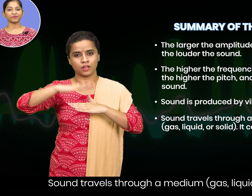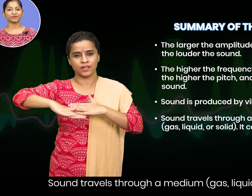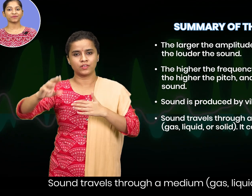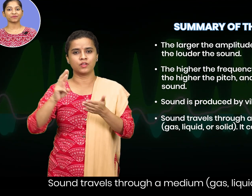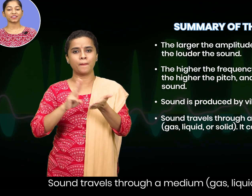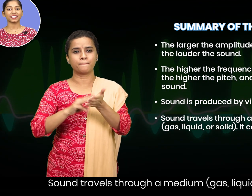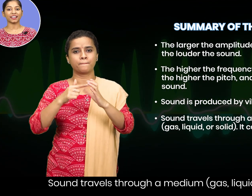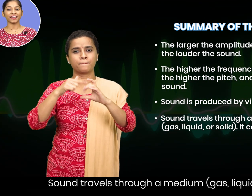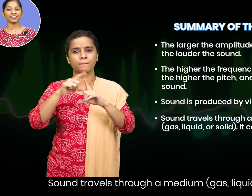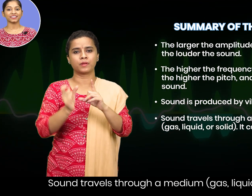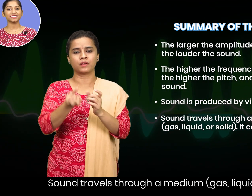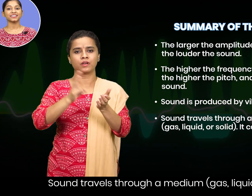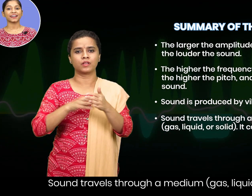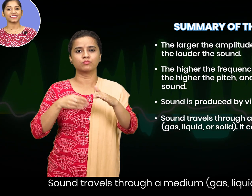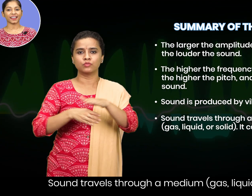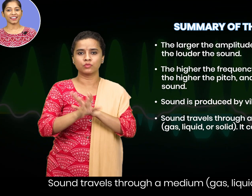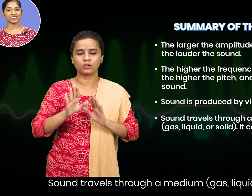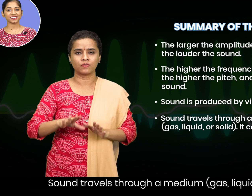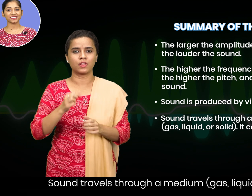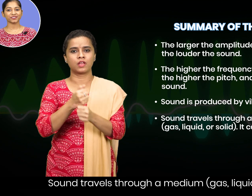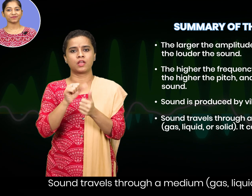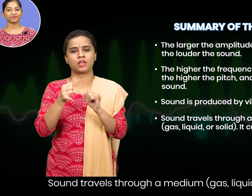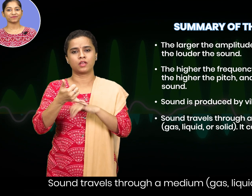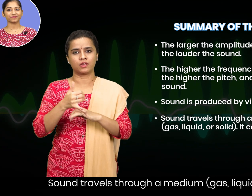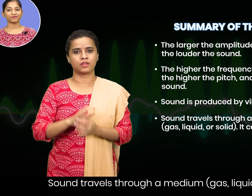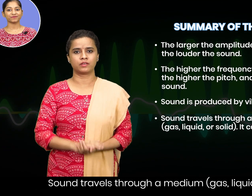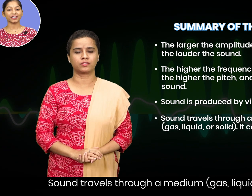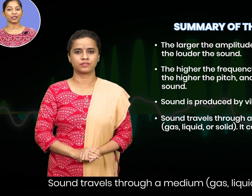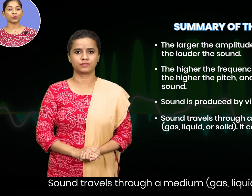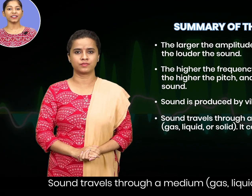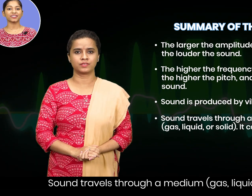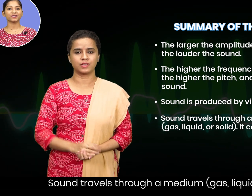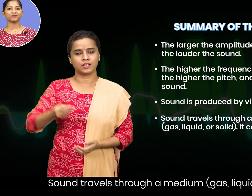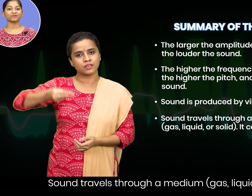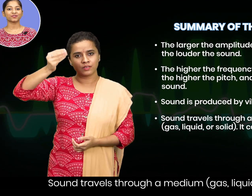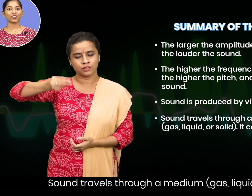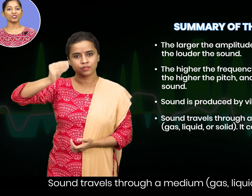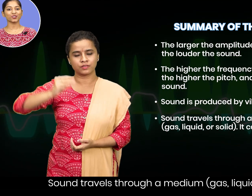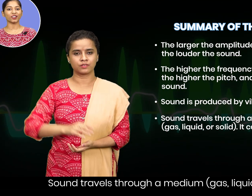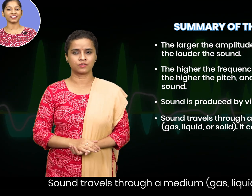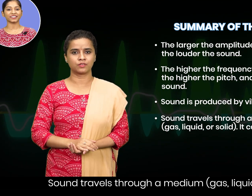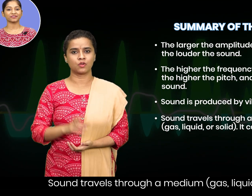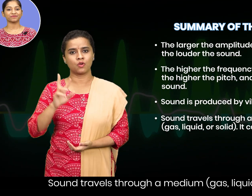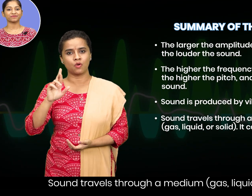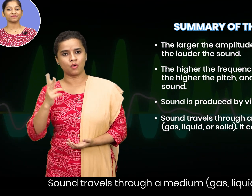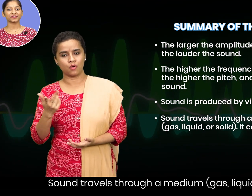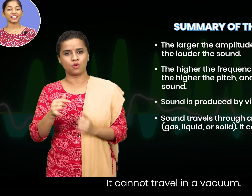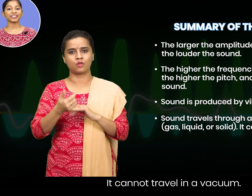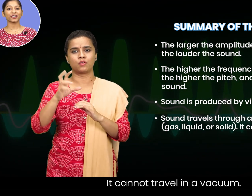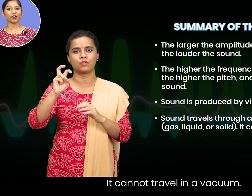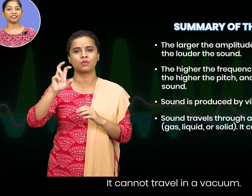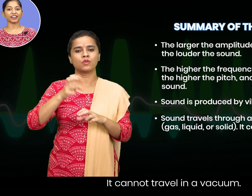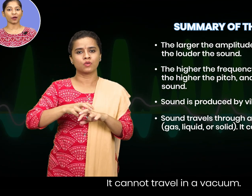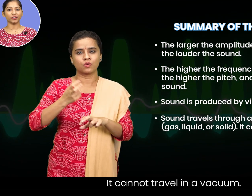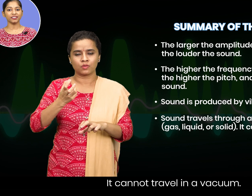medium like gas, liquid, or solid.